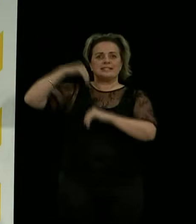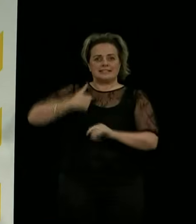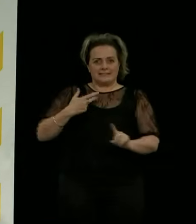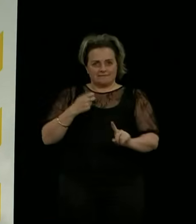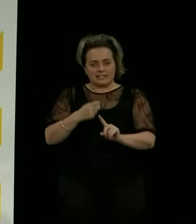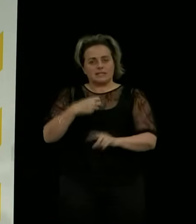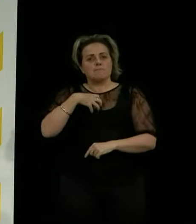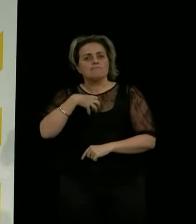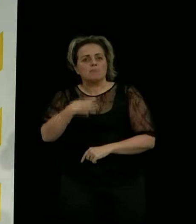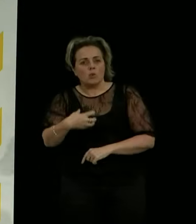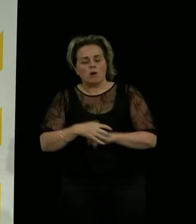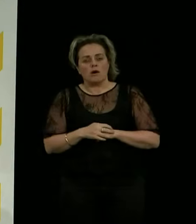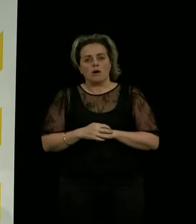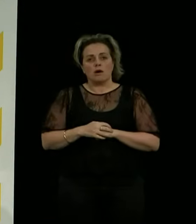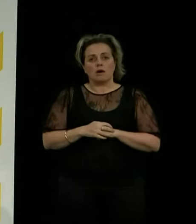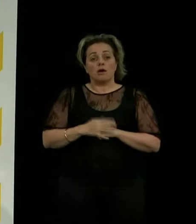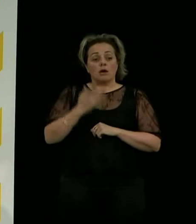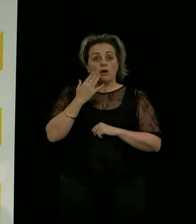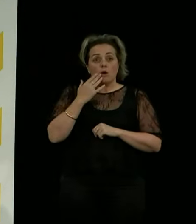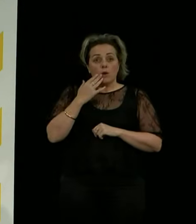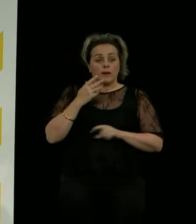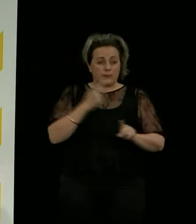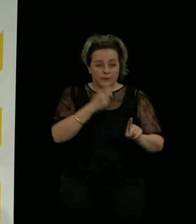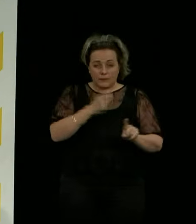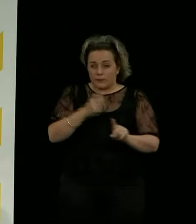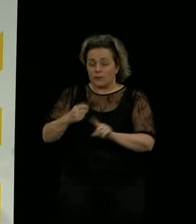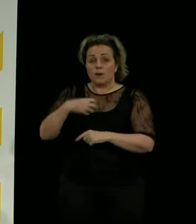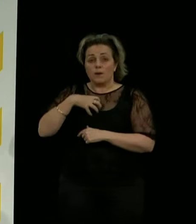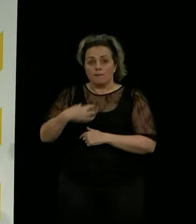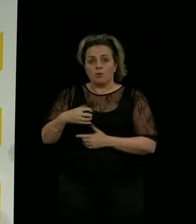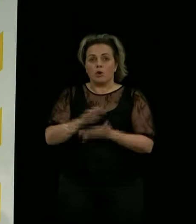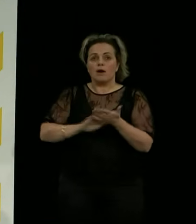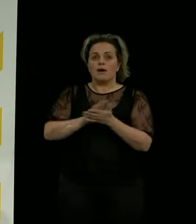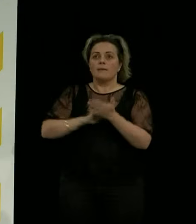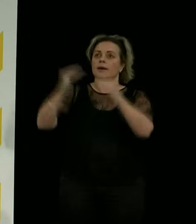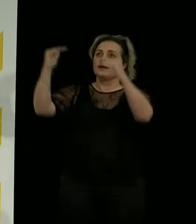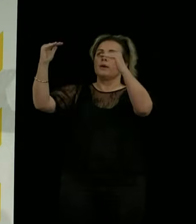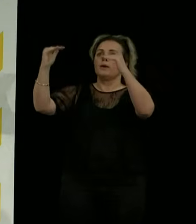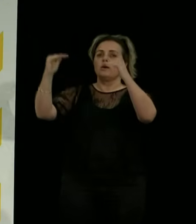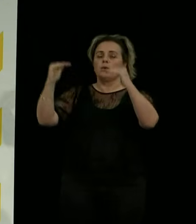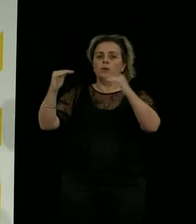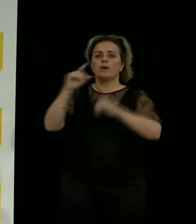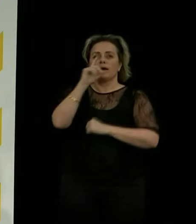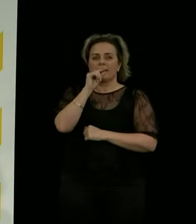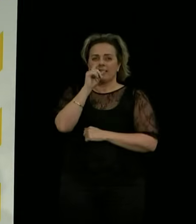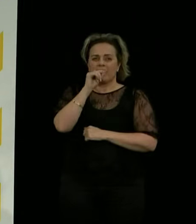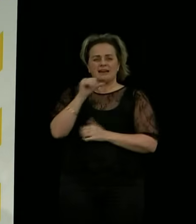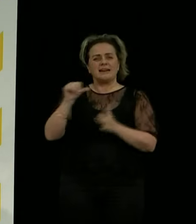do that, we will be in a better position to safely lift those restrictions that